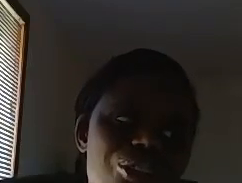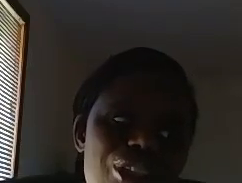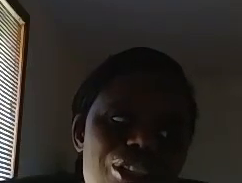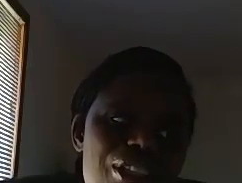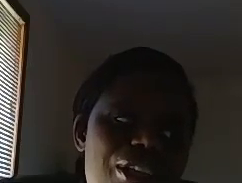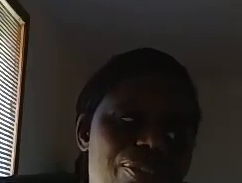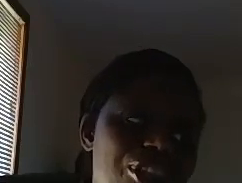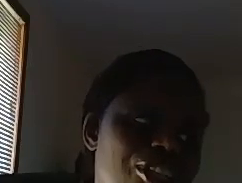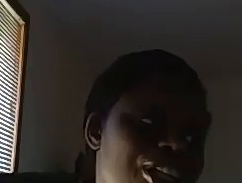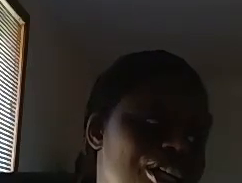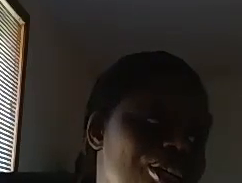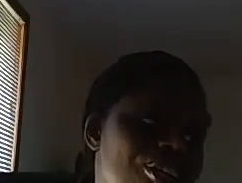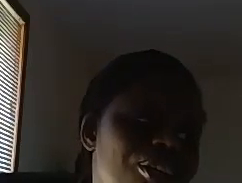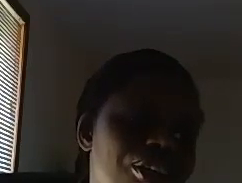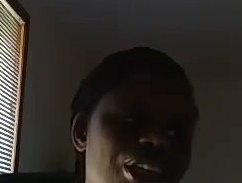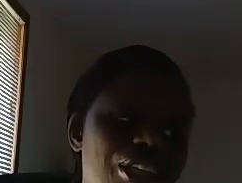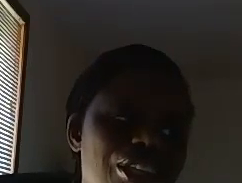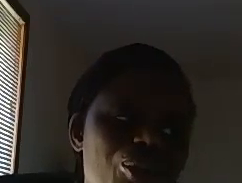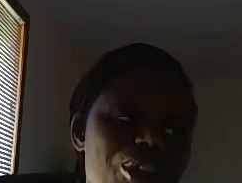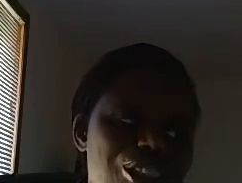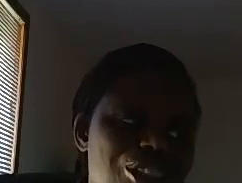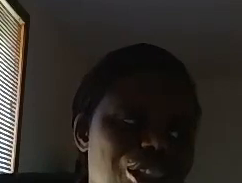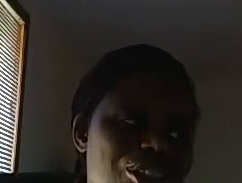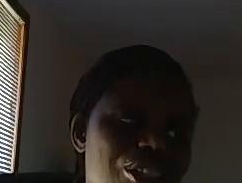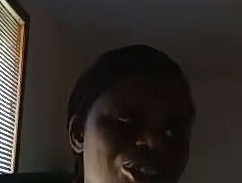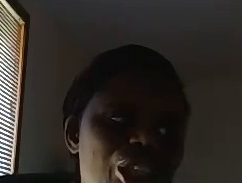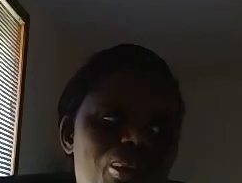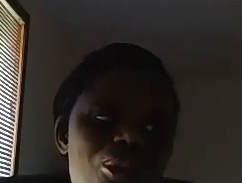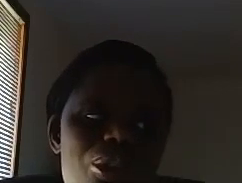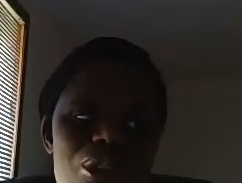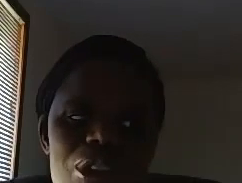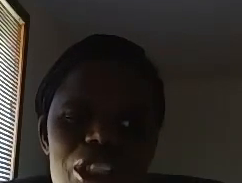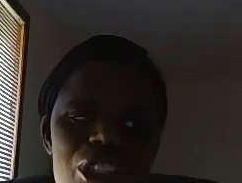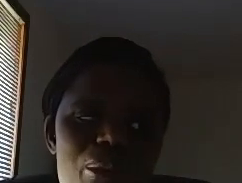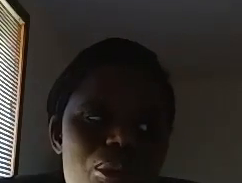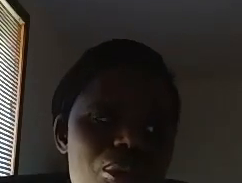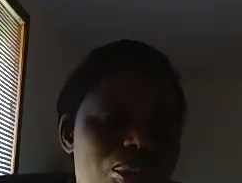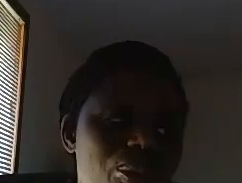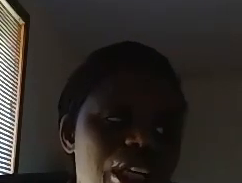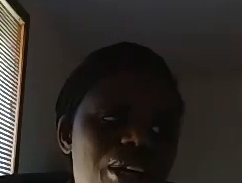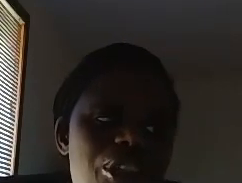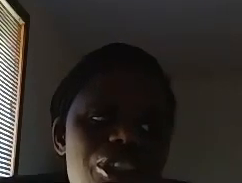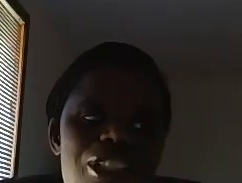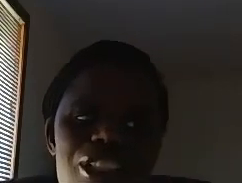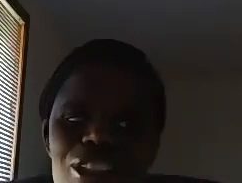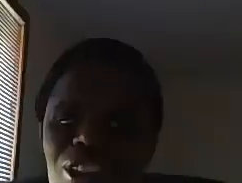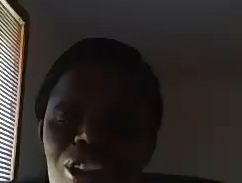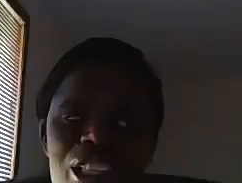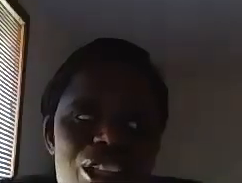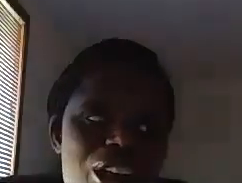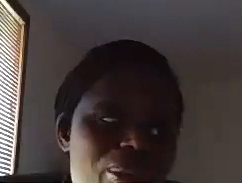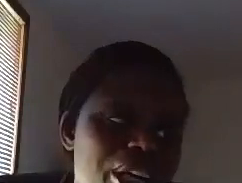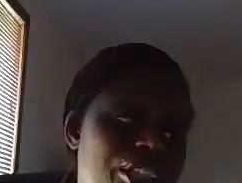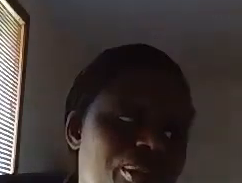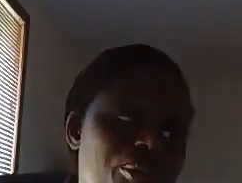one student in the cafeteria, he didn't want to sit at a table, lunch table where I was sitting.